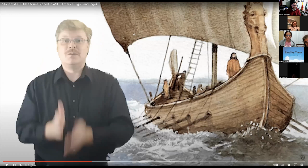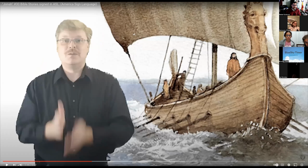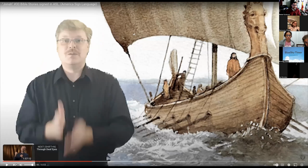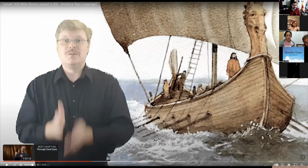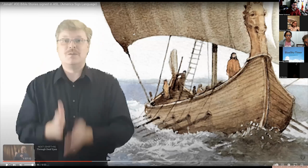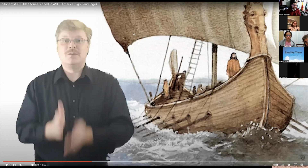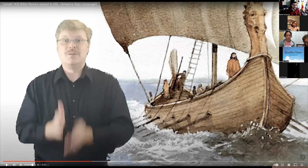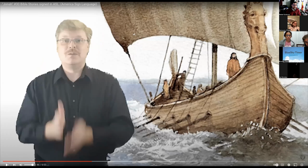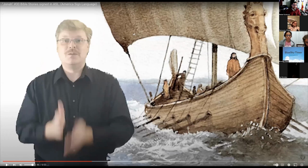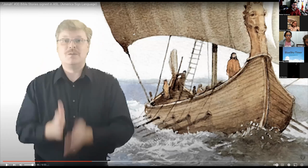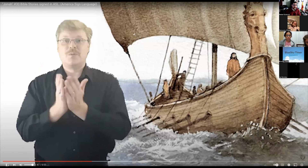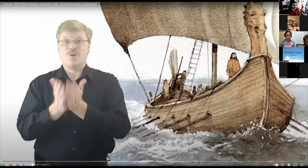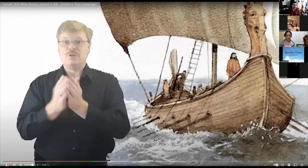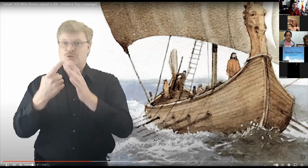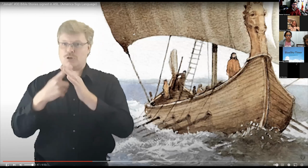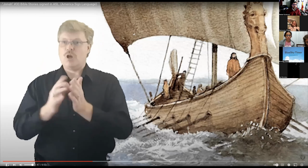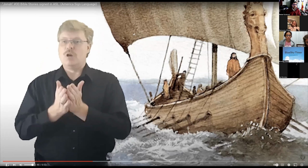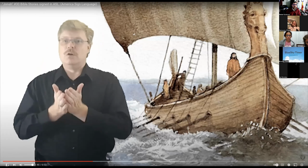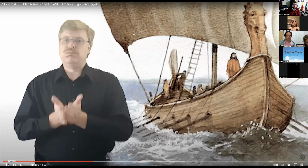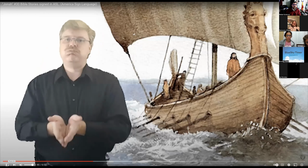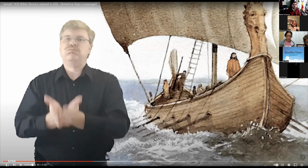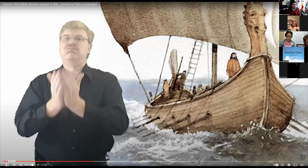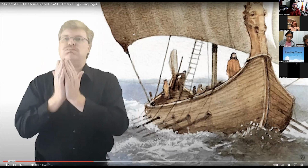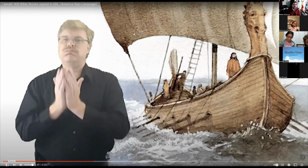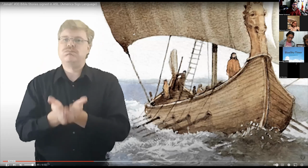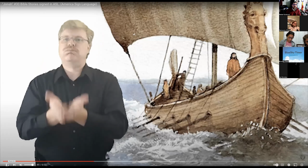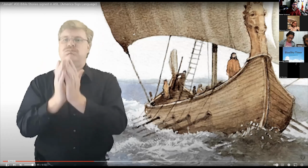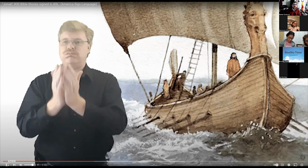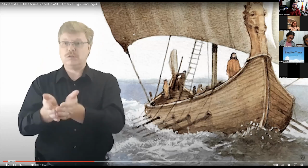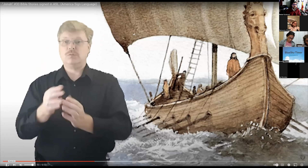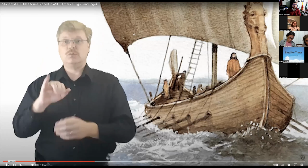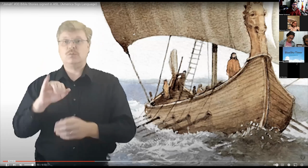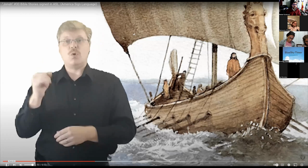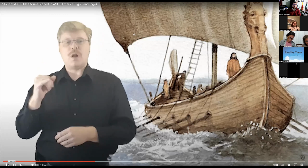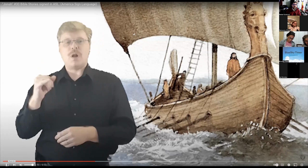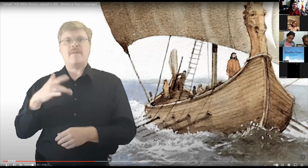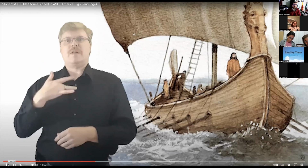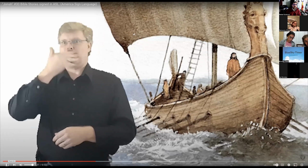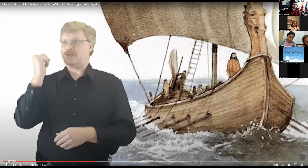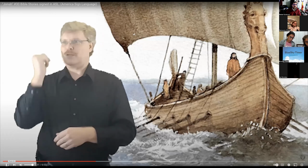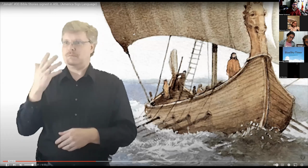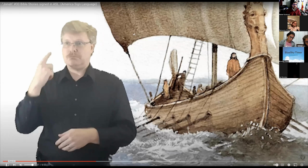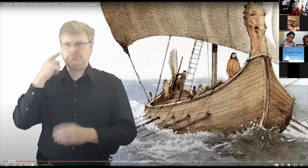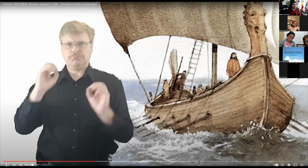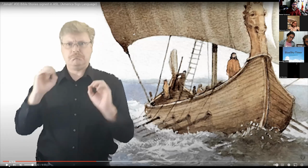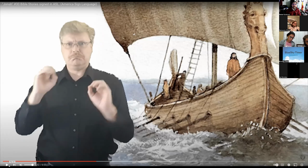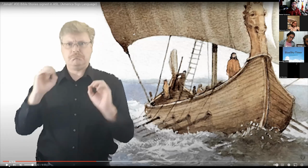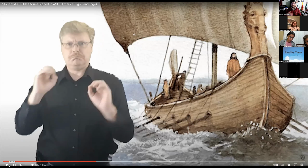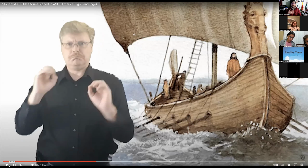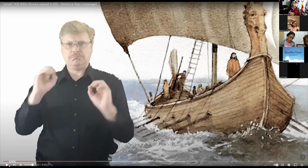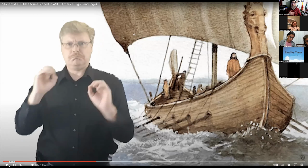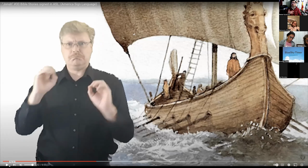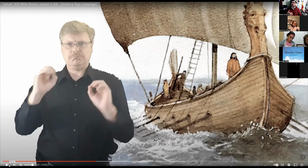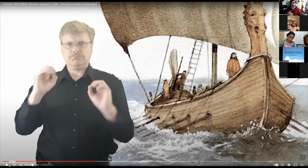what he's saying is that he didn't listen to God. Jonah ran away, and Jonah feel